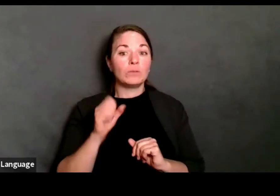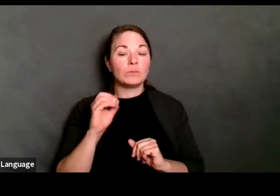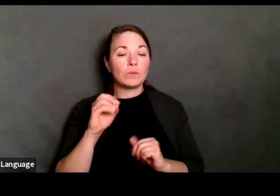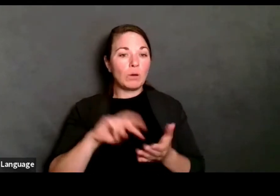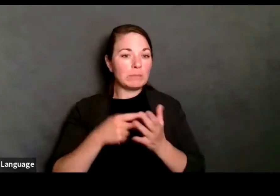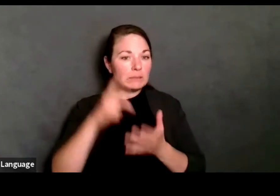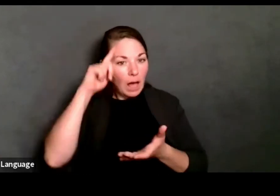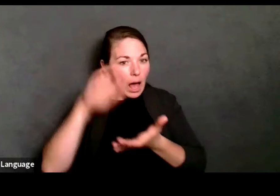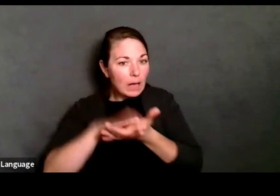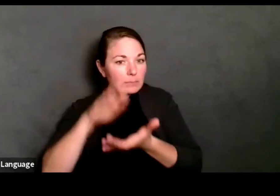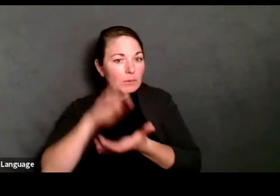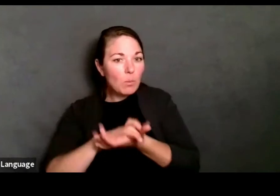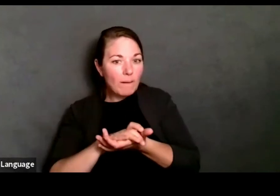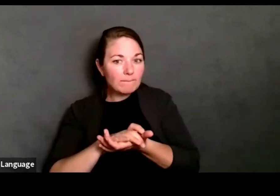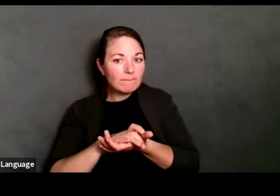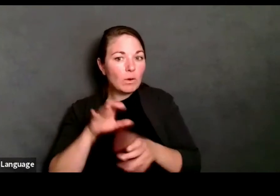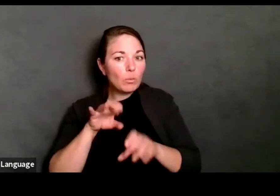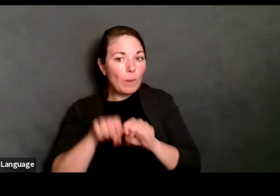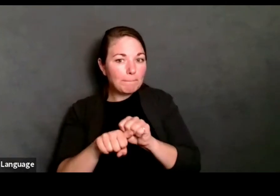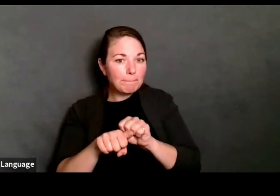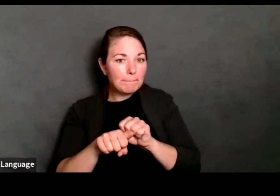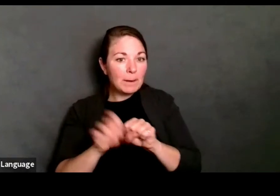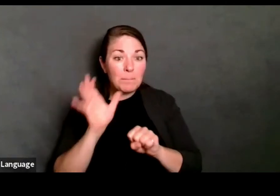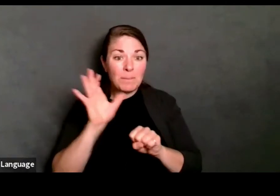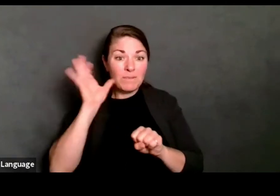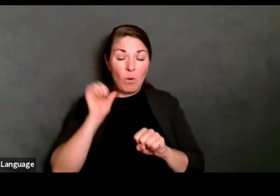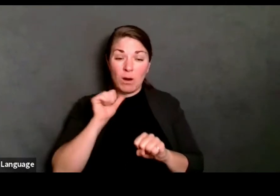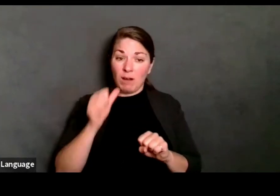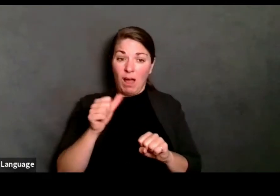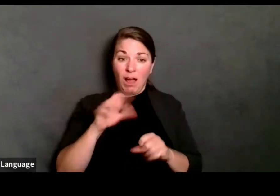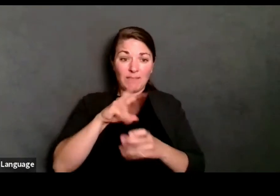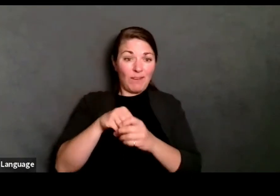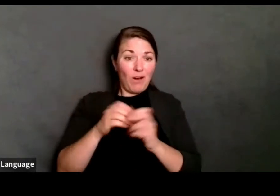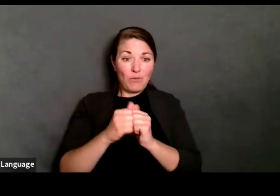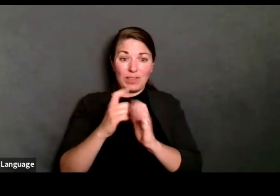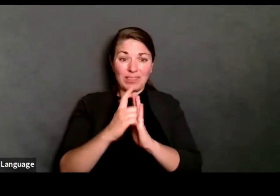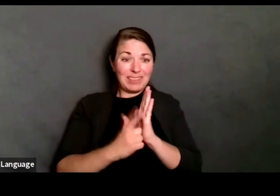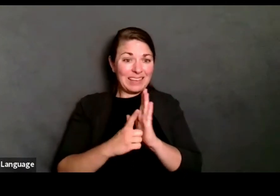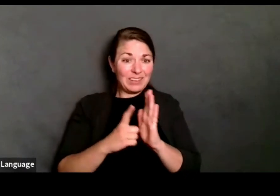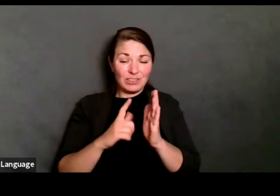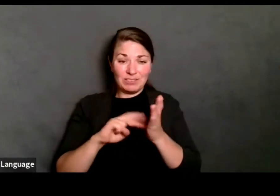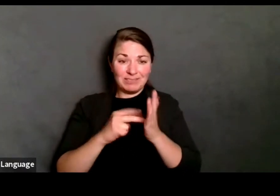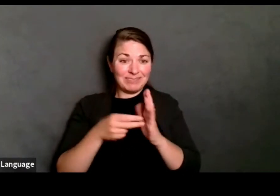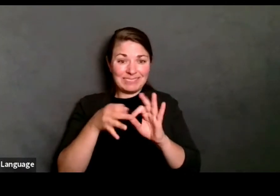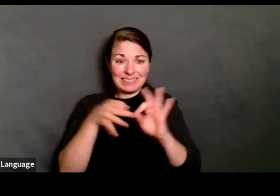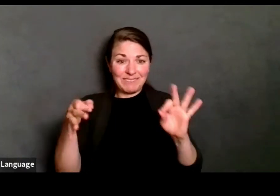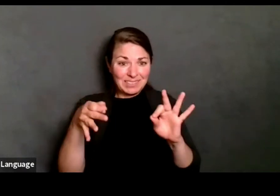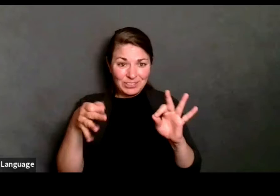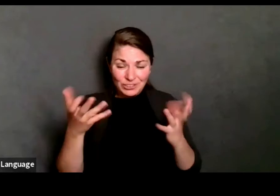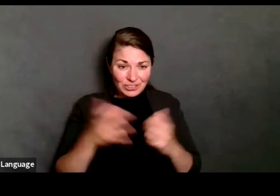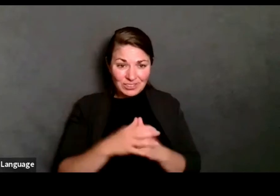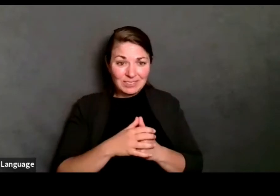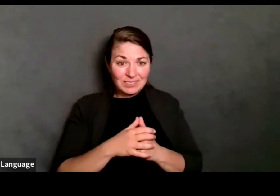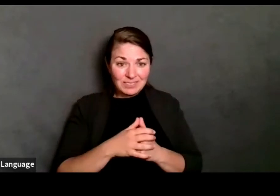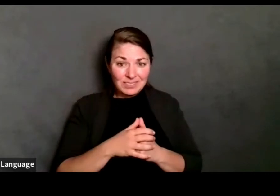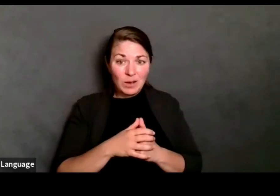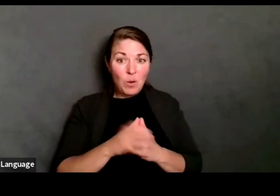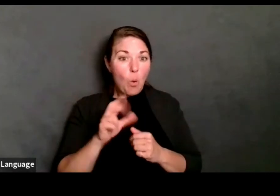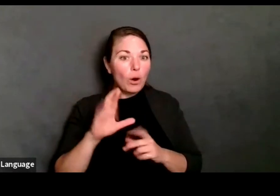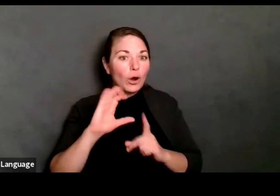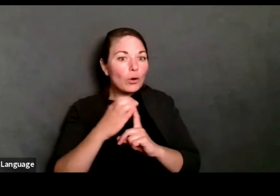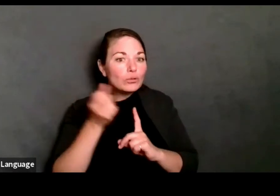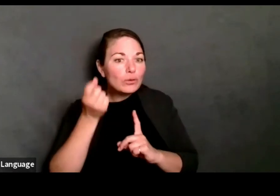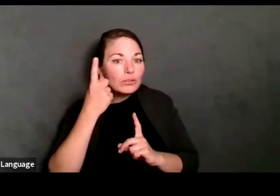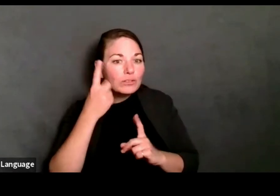an addition to the legal definition of rape, and it wasn't a part of the legal definition or even much of the cultural connotation of the